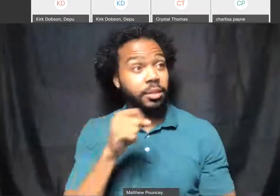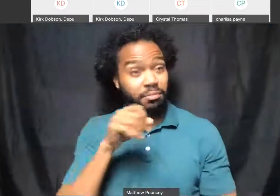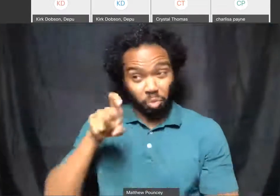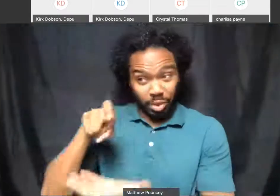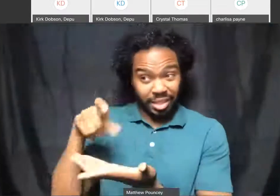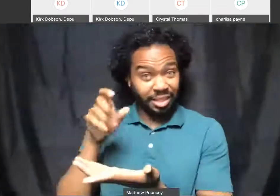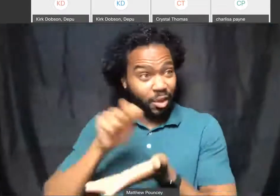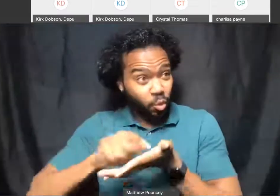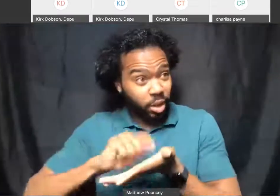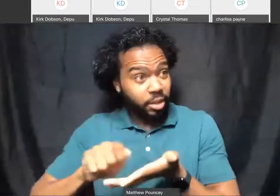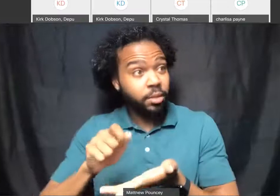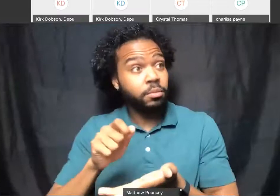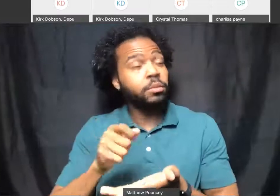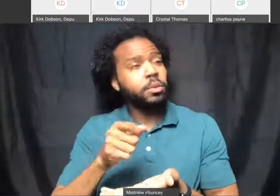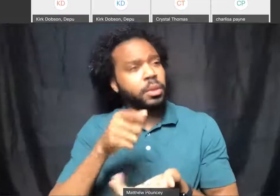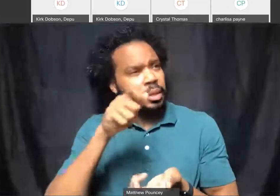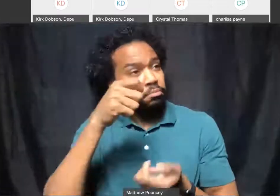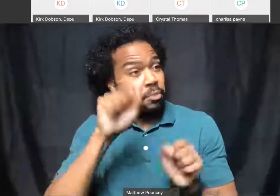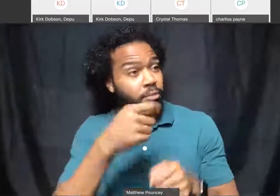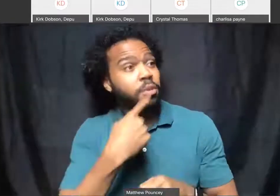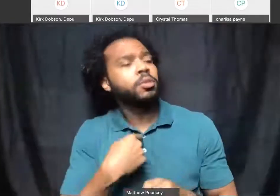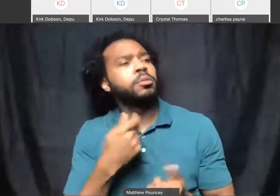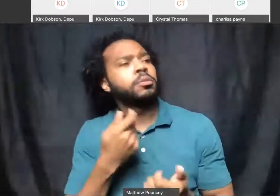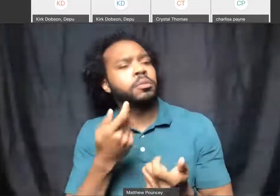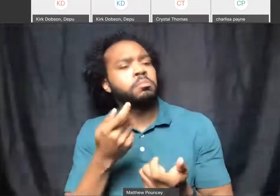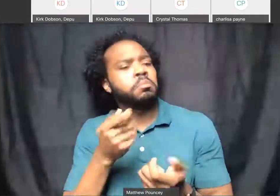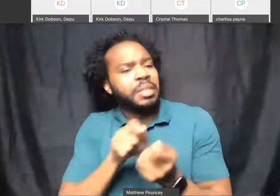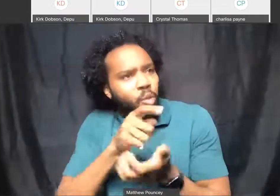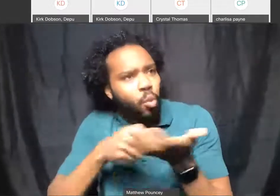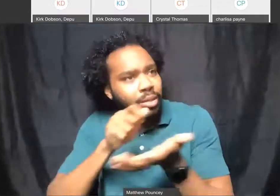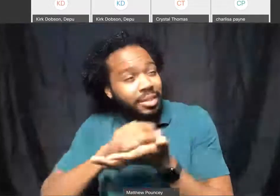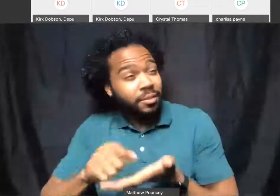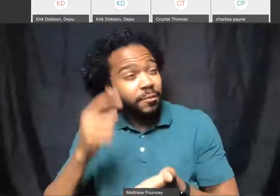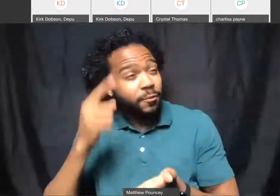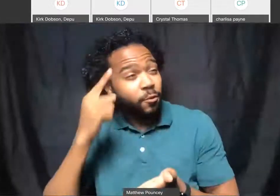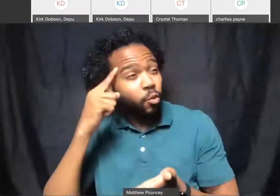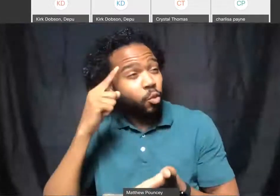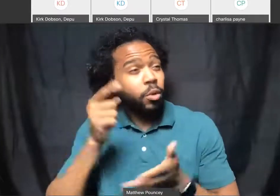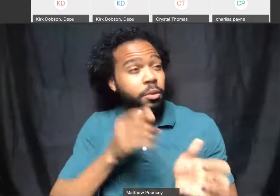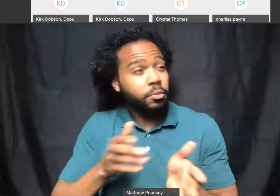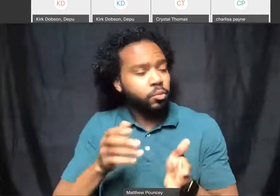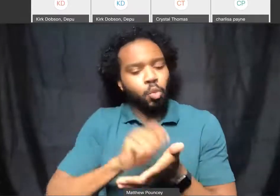us to the written communication transmittal regarding the need for a written plan?